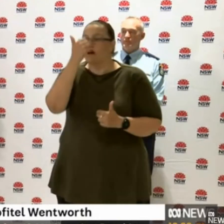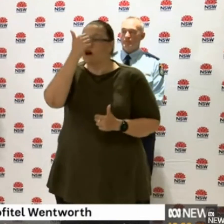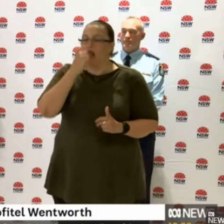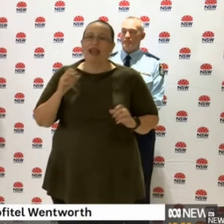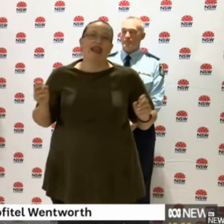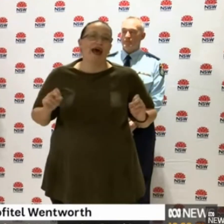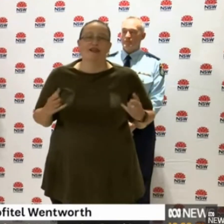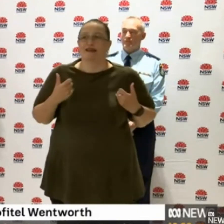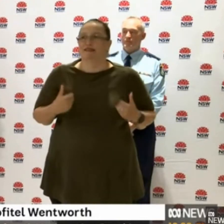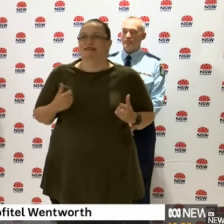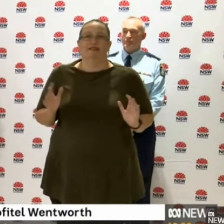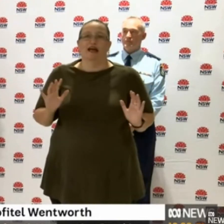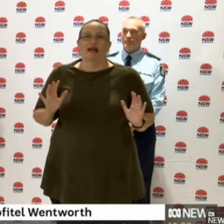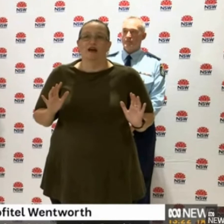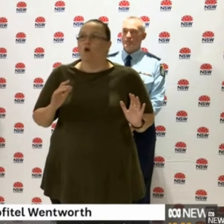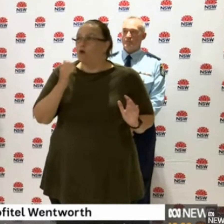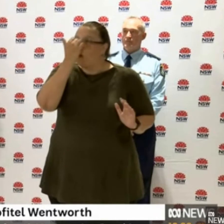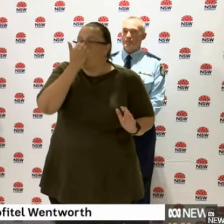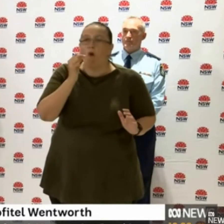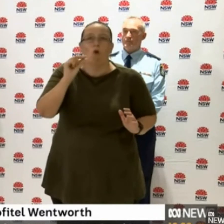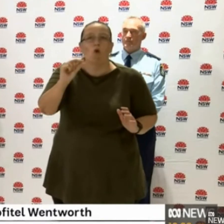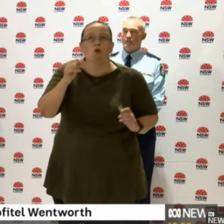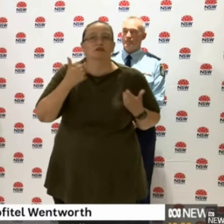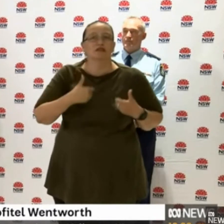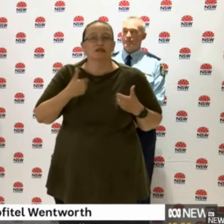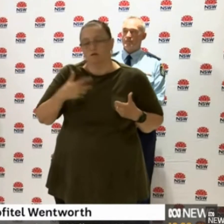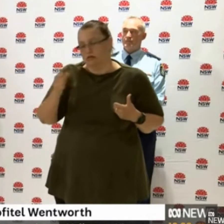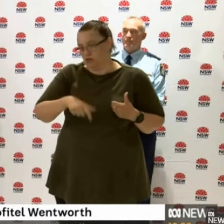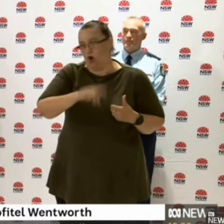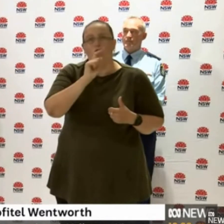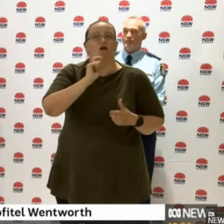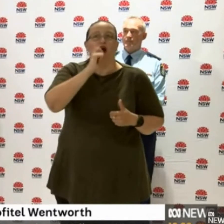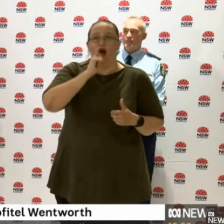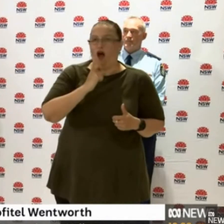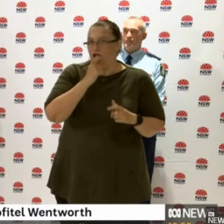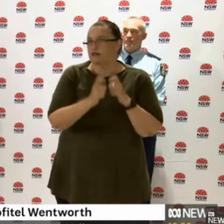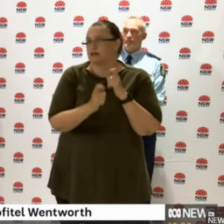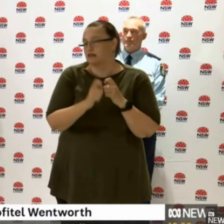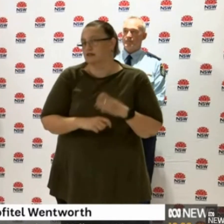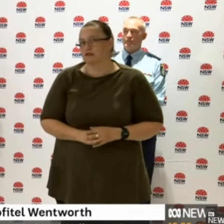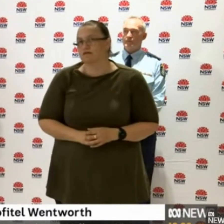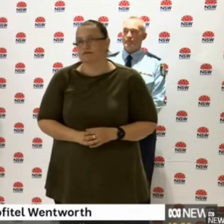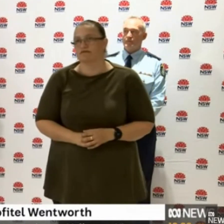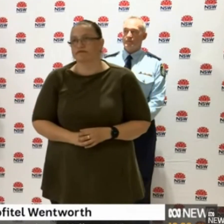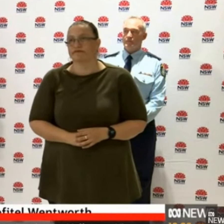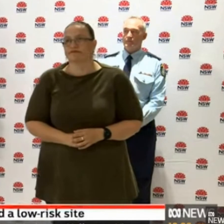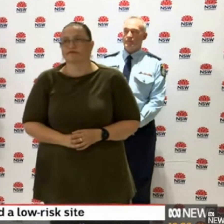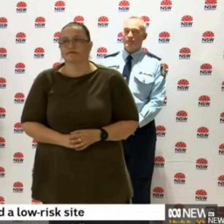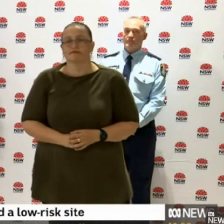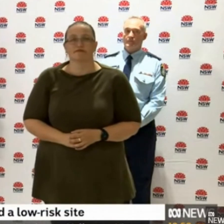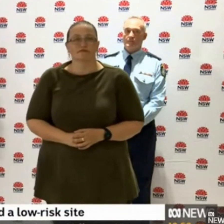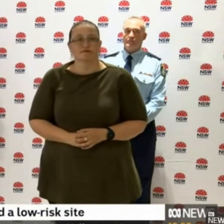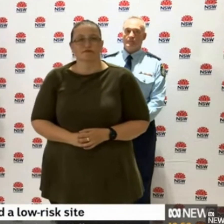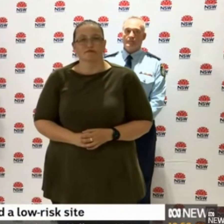tested, even if you've been participating in a surveillance program. You really, if you've got symptoms, you need to get that nose and throat